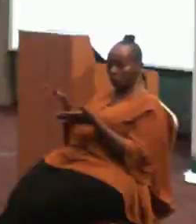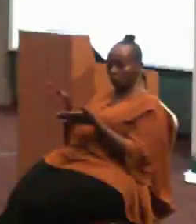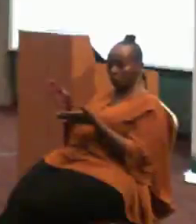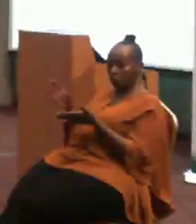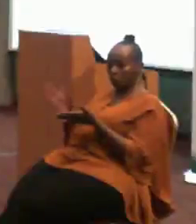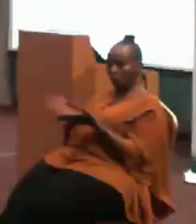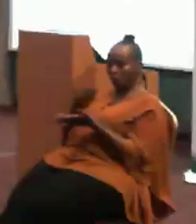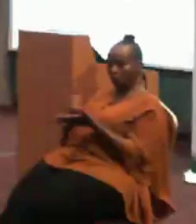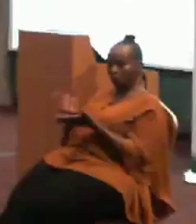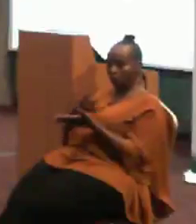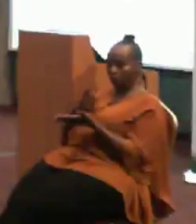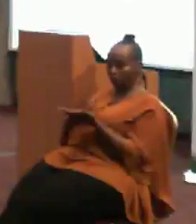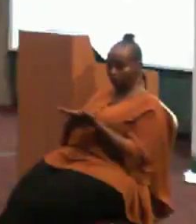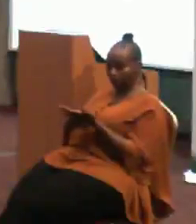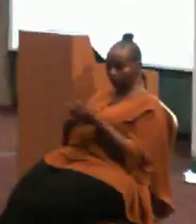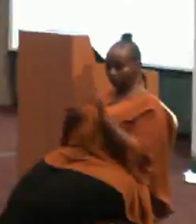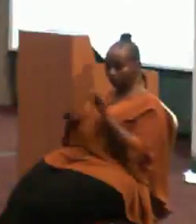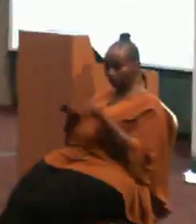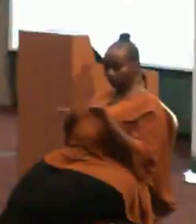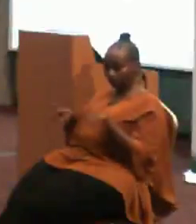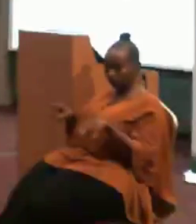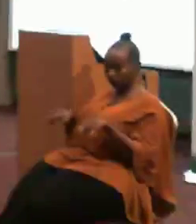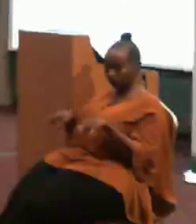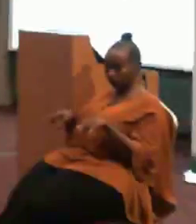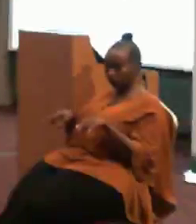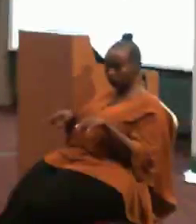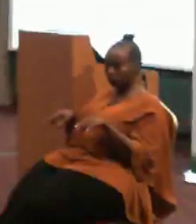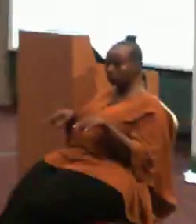say, you know, we didn't get this revenue,